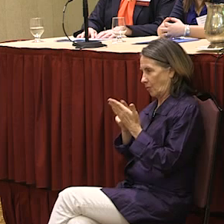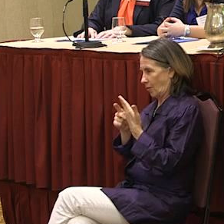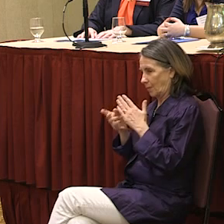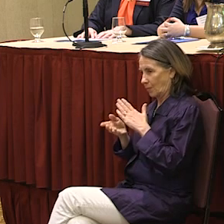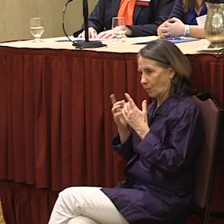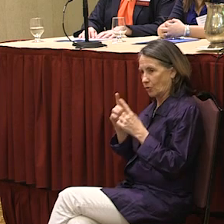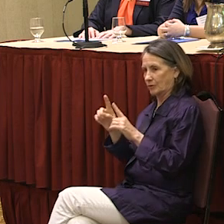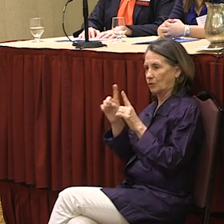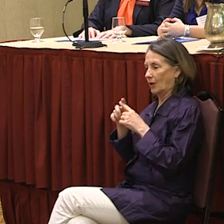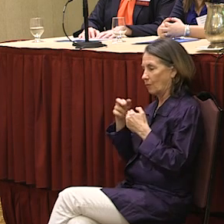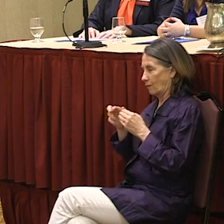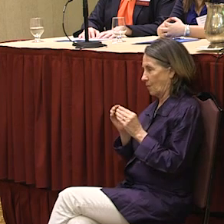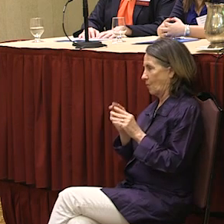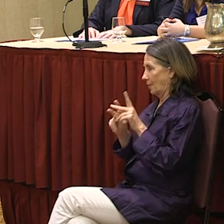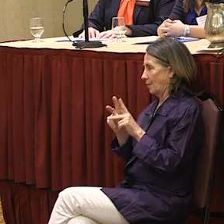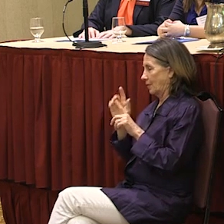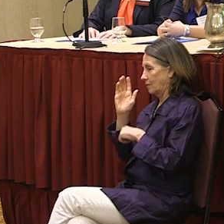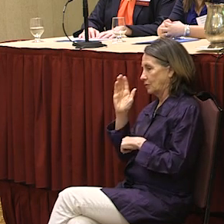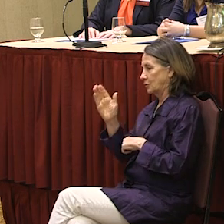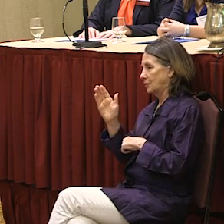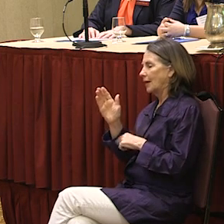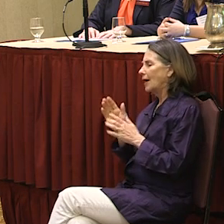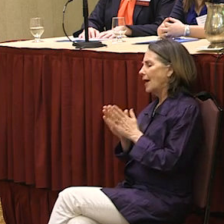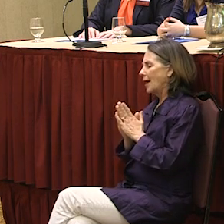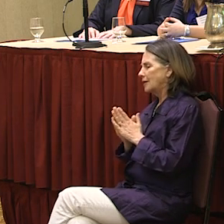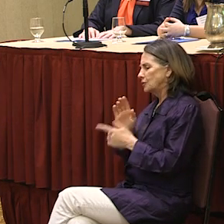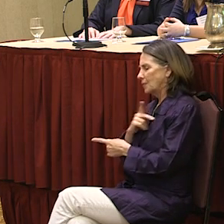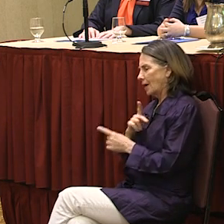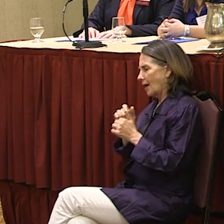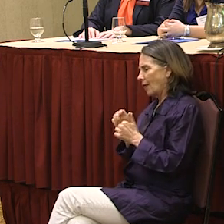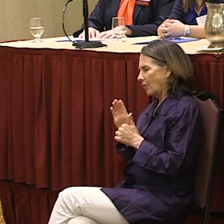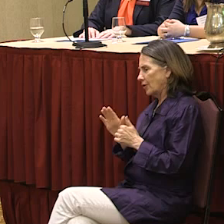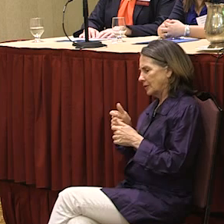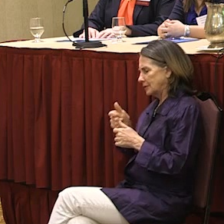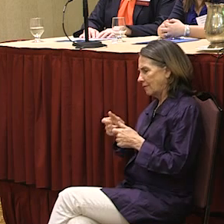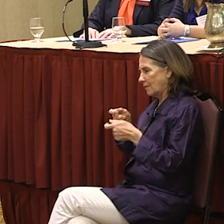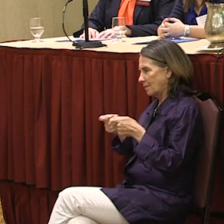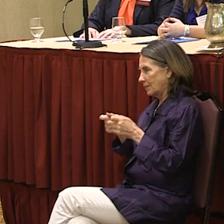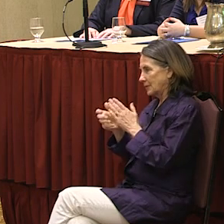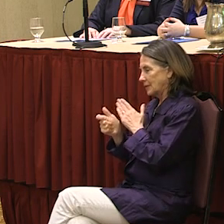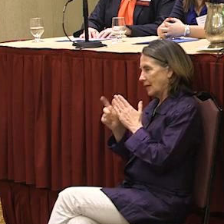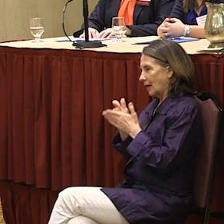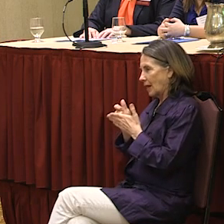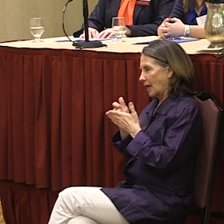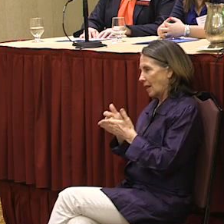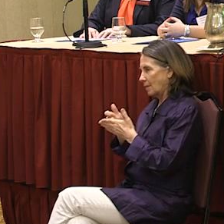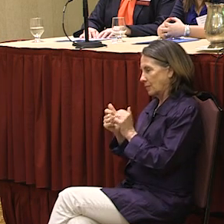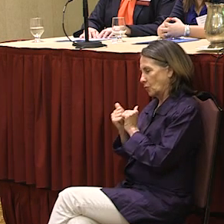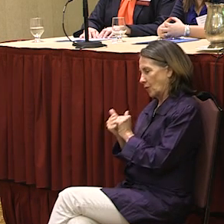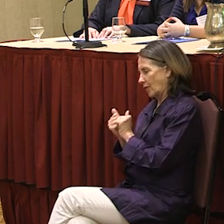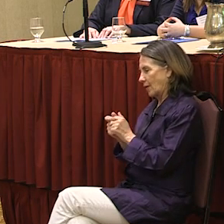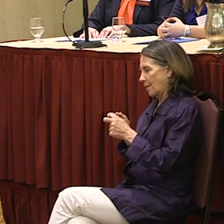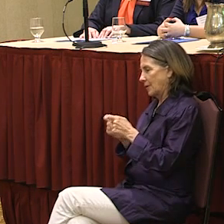programs work so that you can refer more in the future. And then ask your patients how their self-management skills can help you together